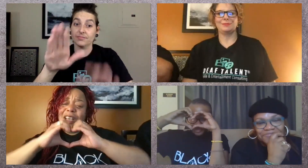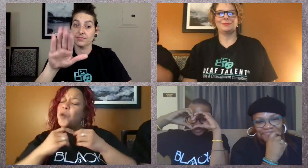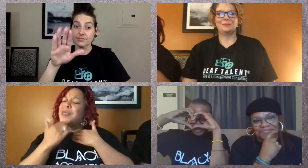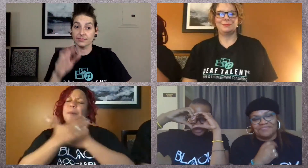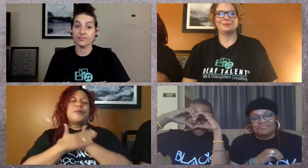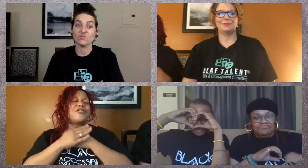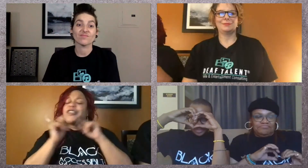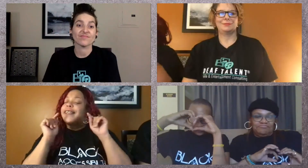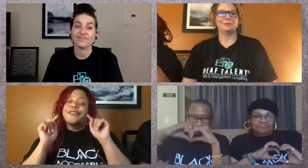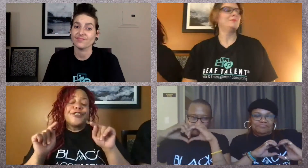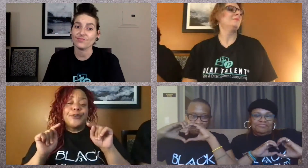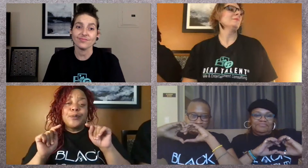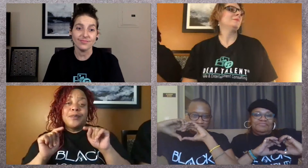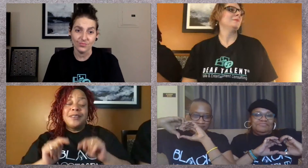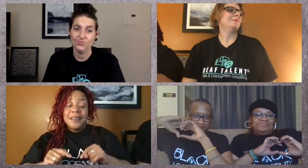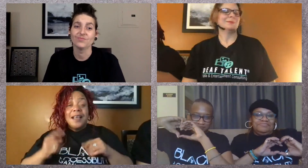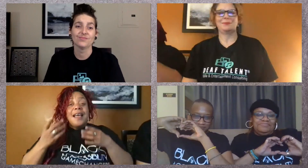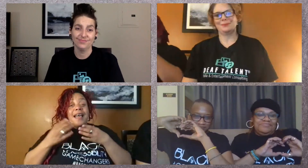I love all of you.